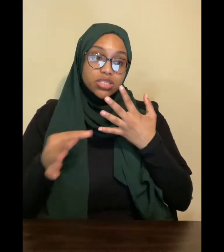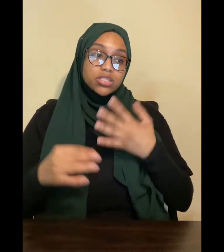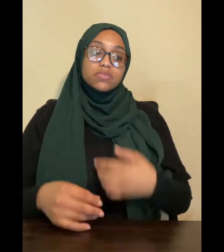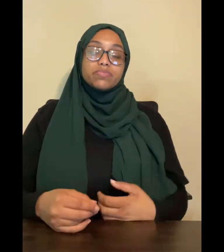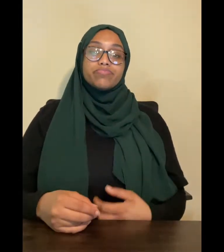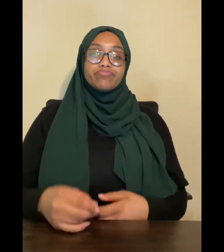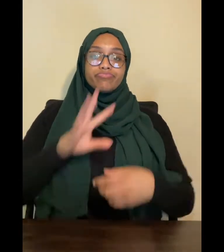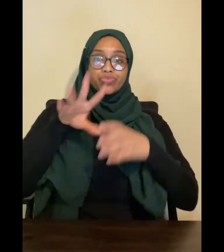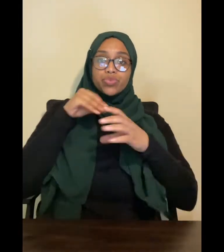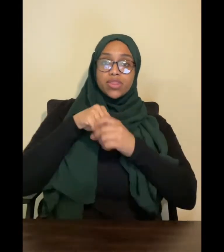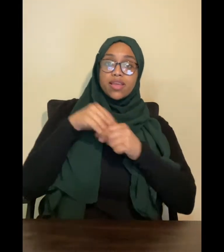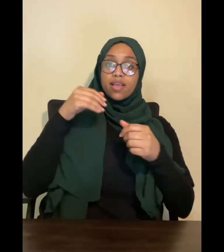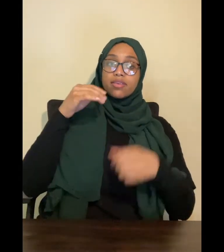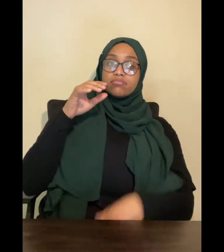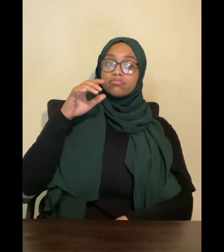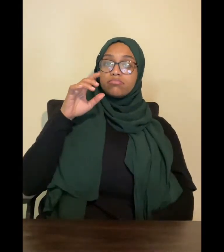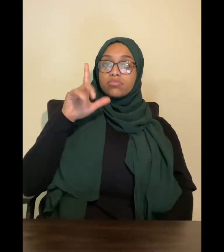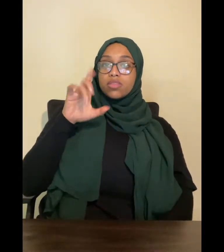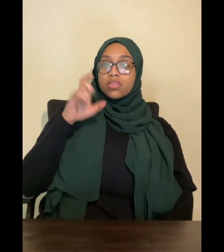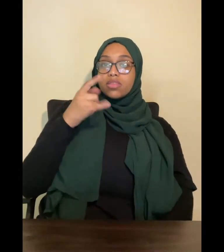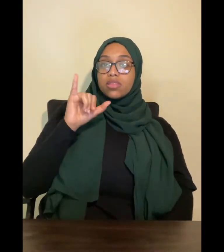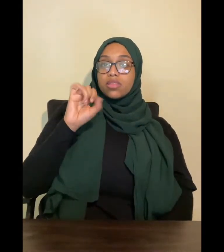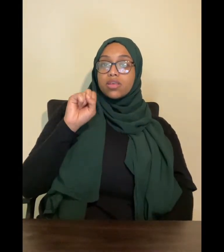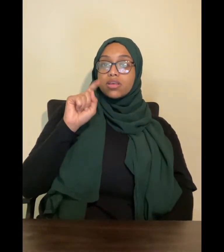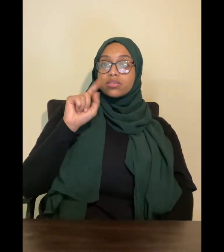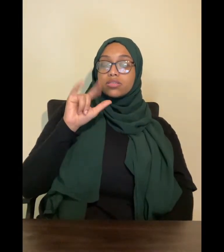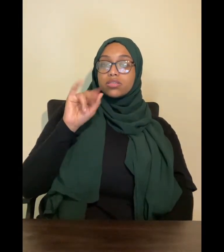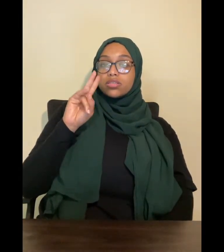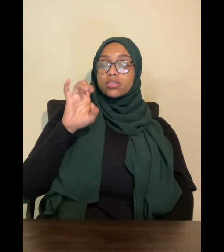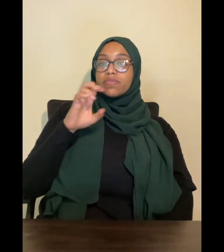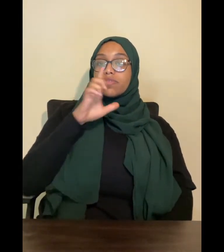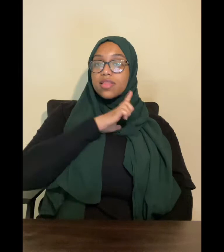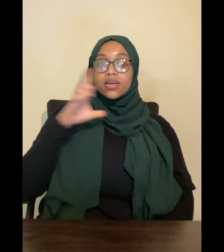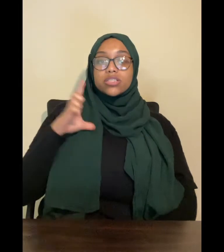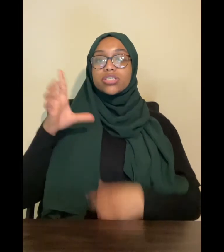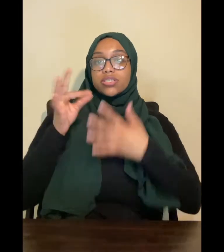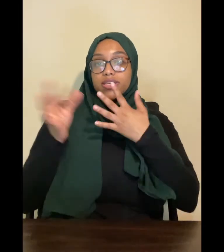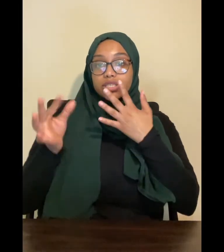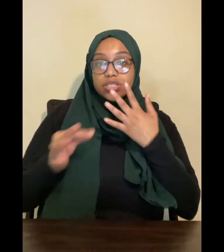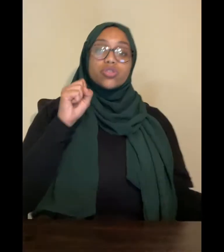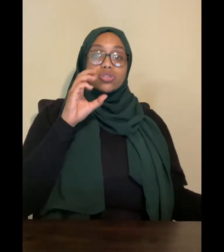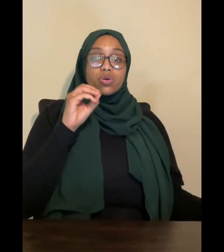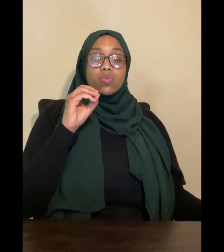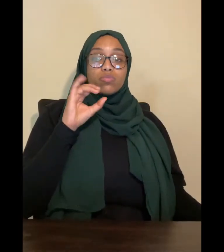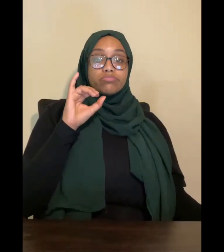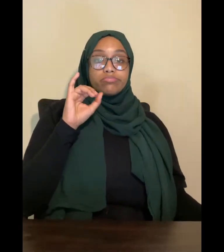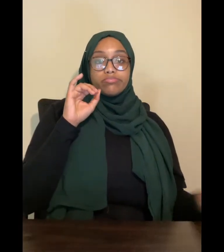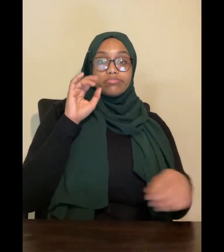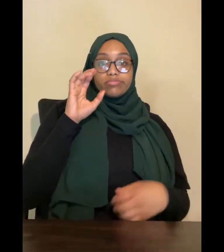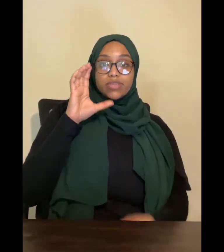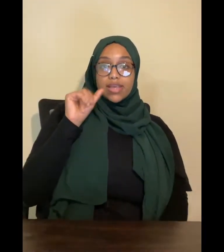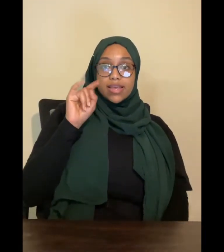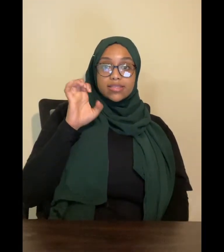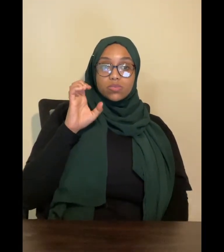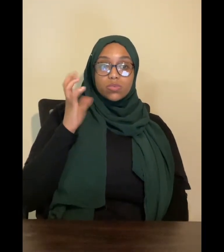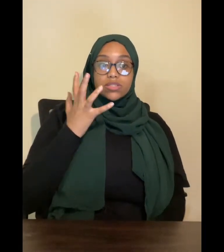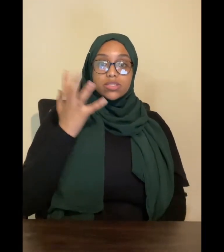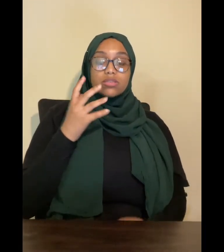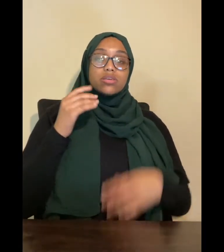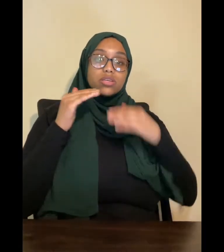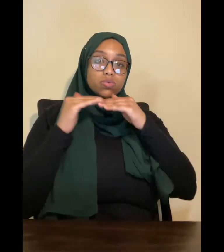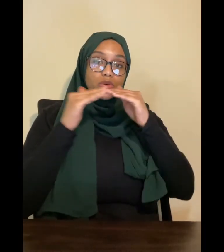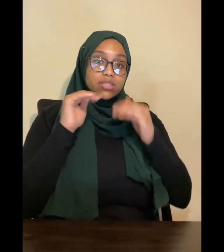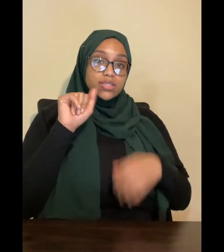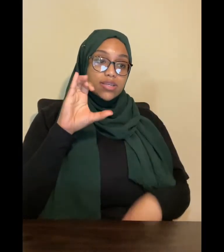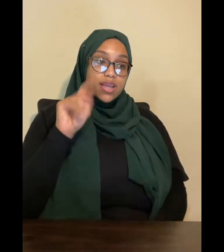successive within that legislative session. So in the case of the Equality Act, it's HR